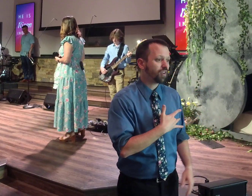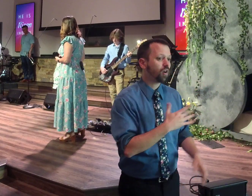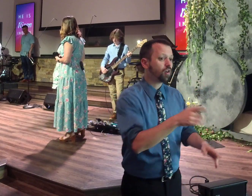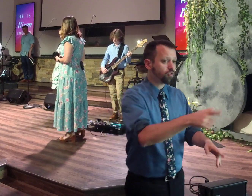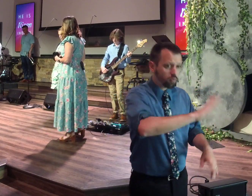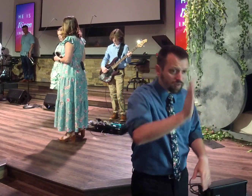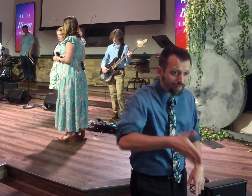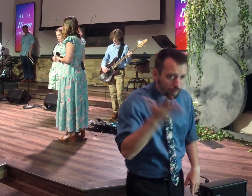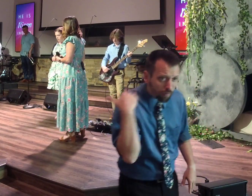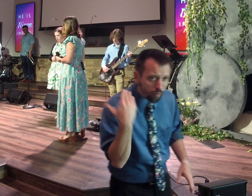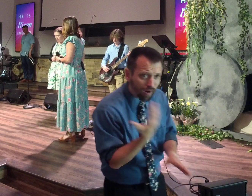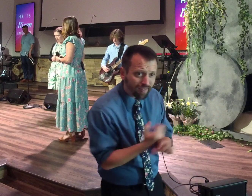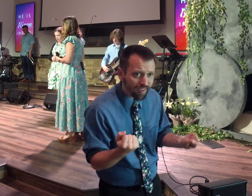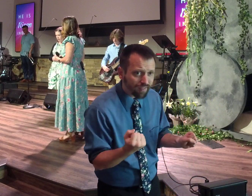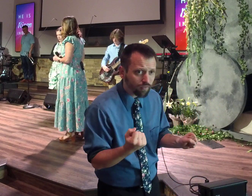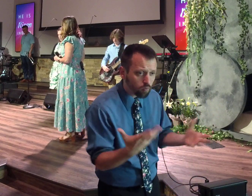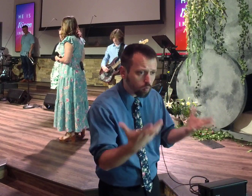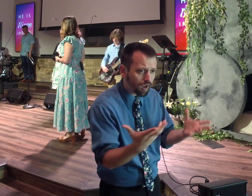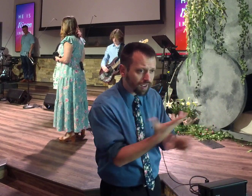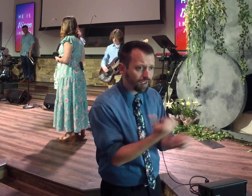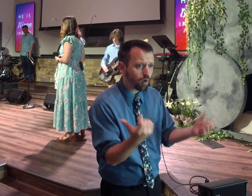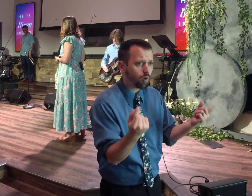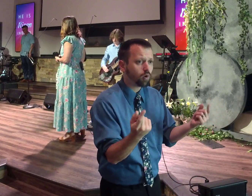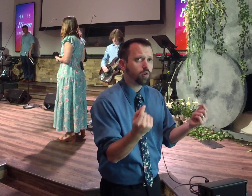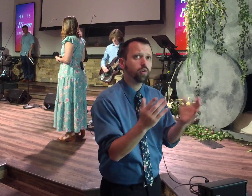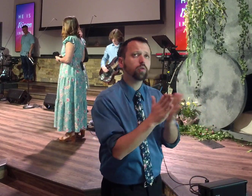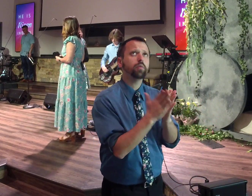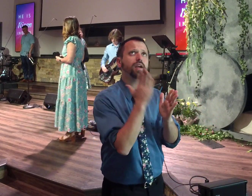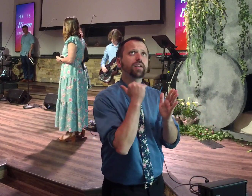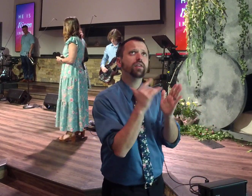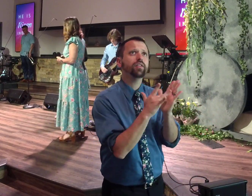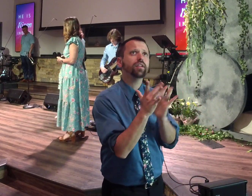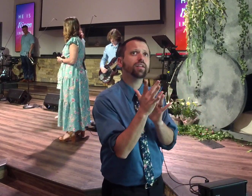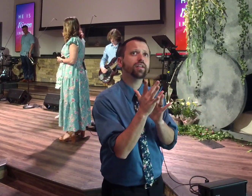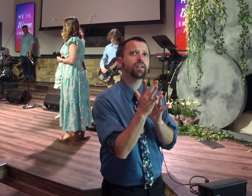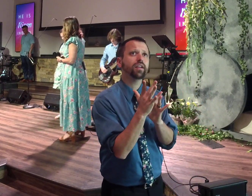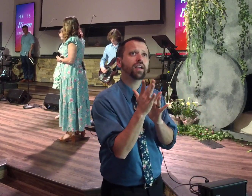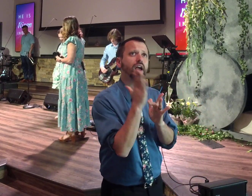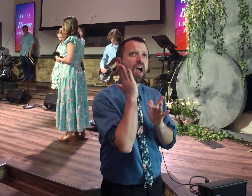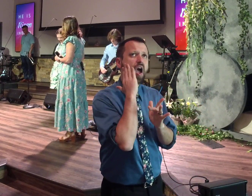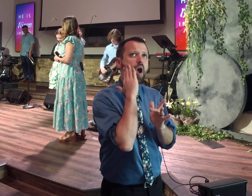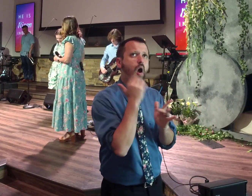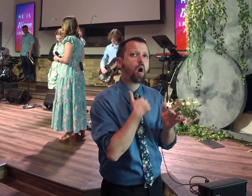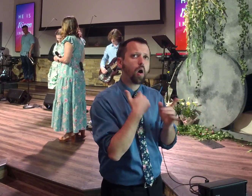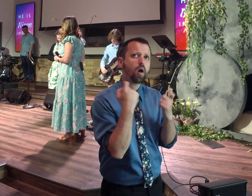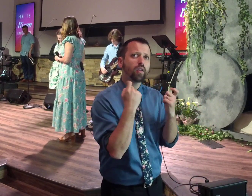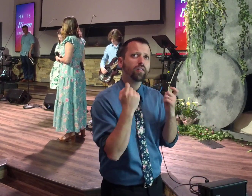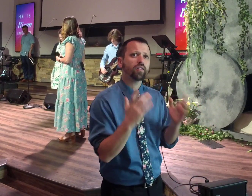words and say, "Dear Jesus, I know that I'm a sinner,